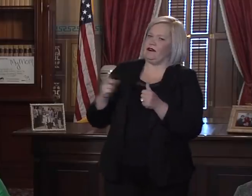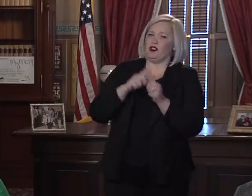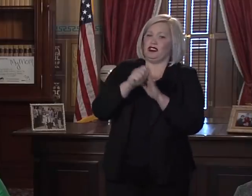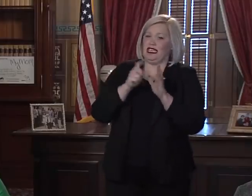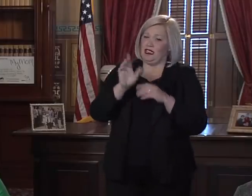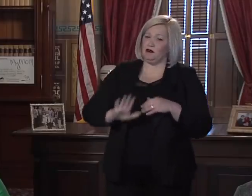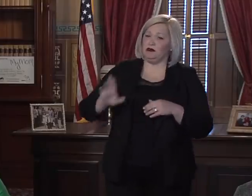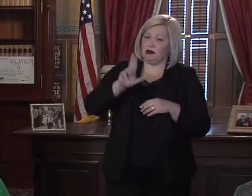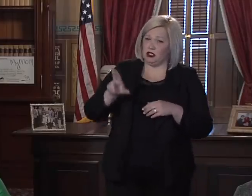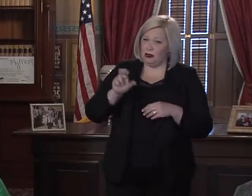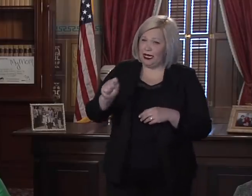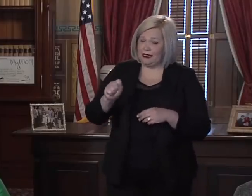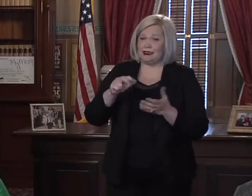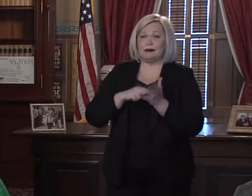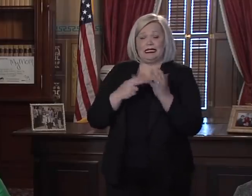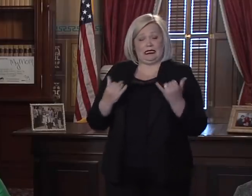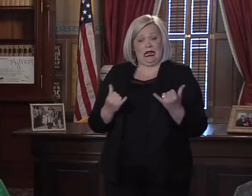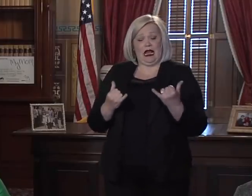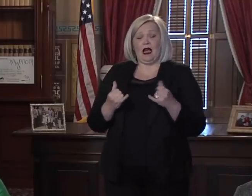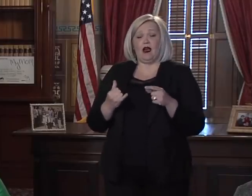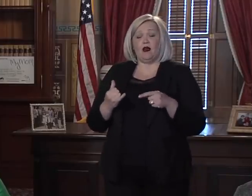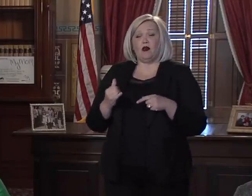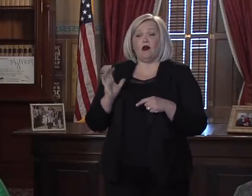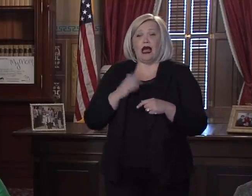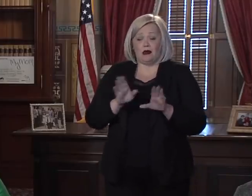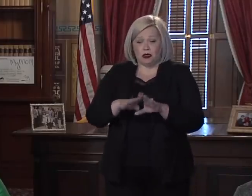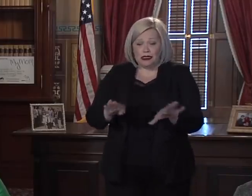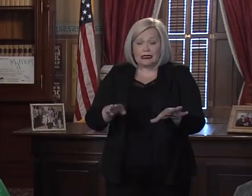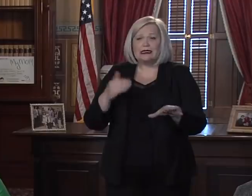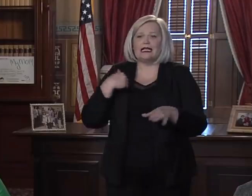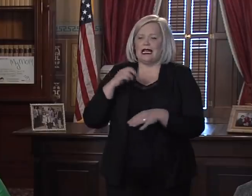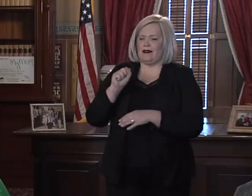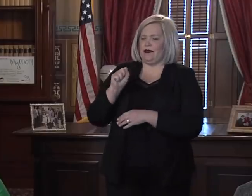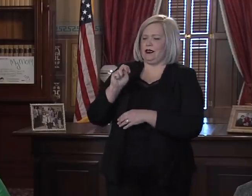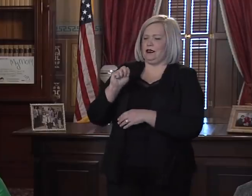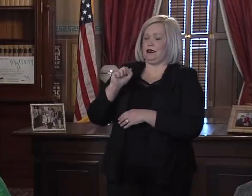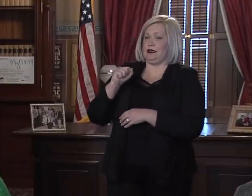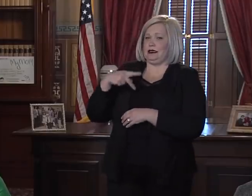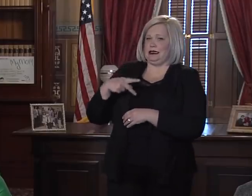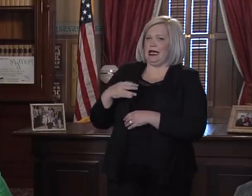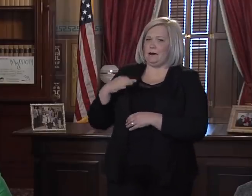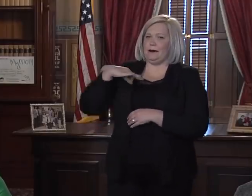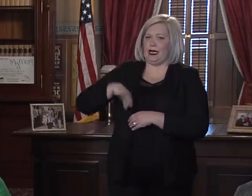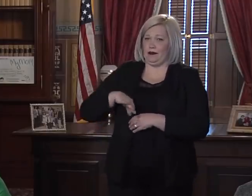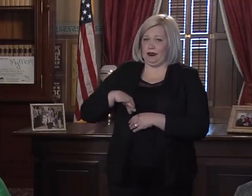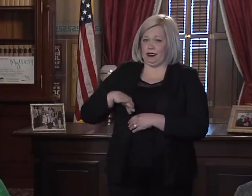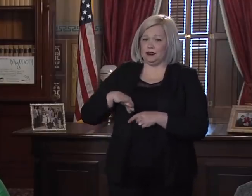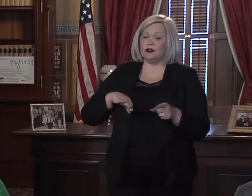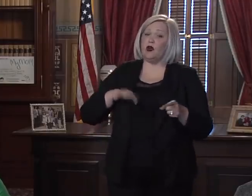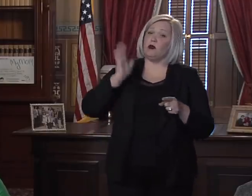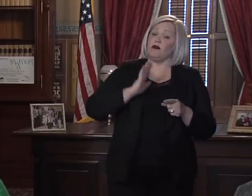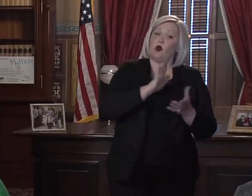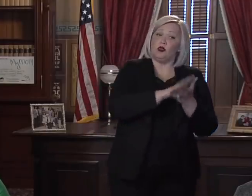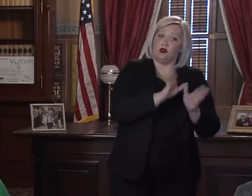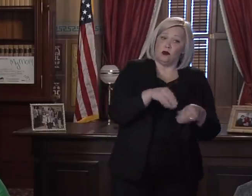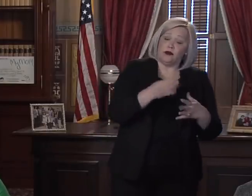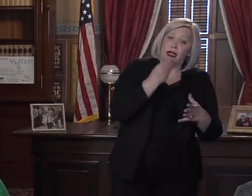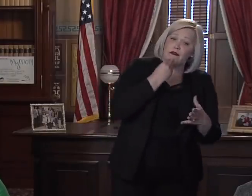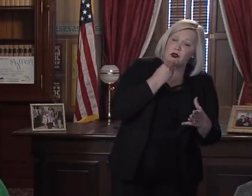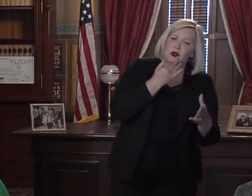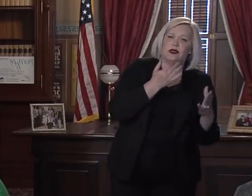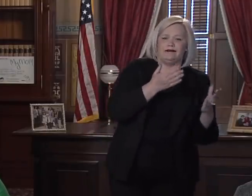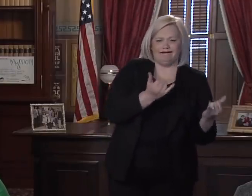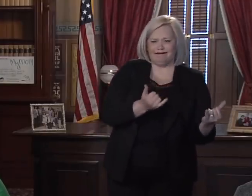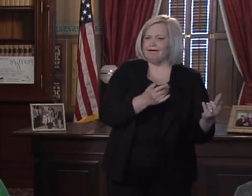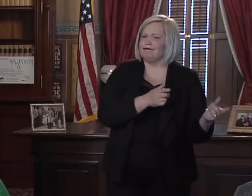provide SNAP benefits to our kids to cover the cost of that school meals would have provided had they been